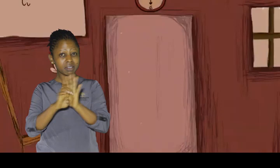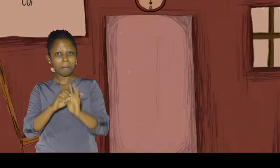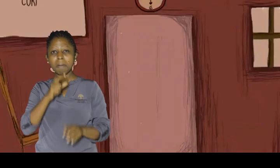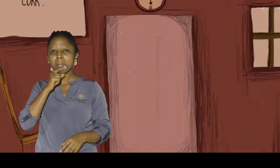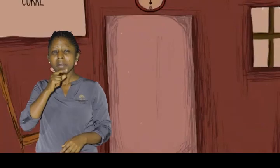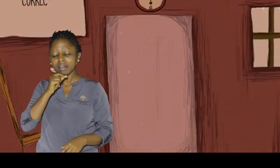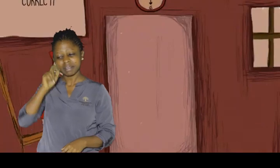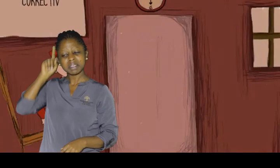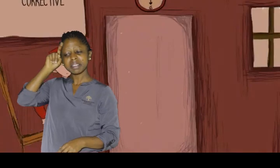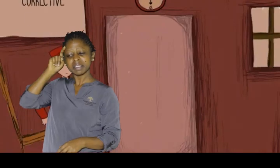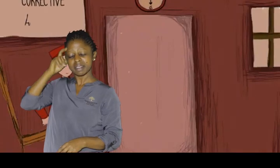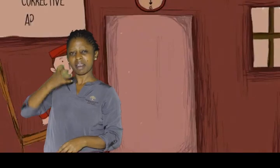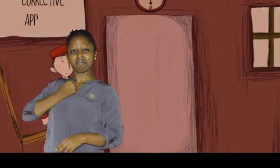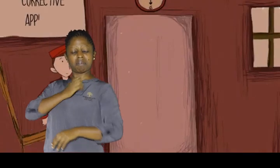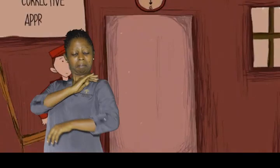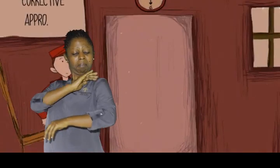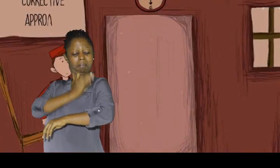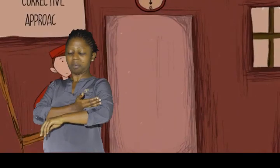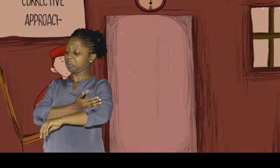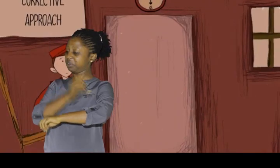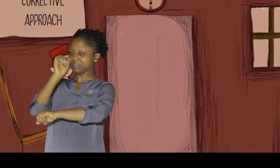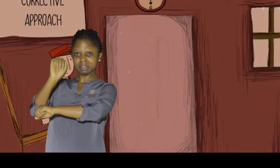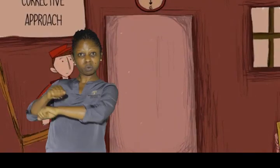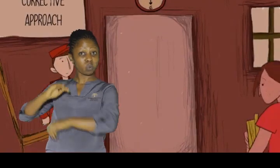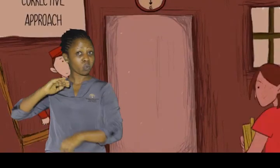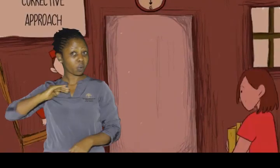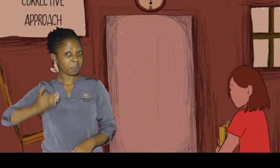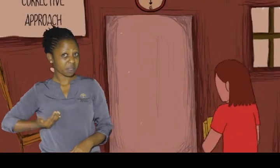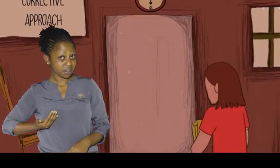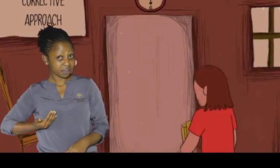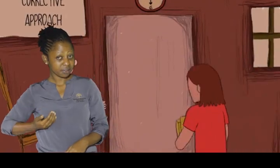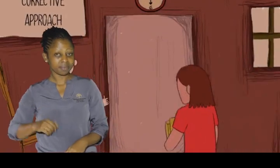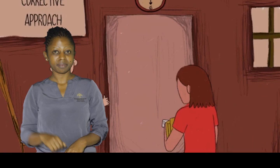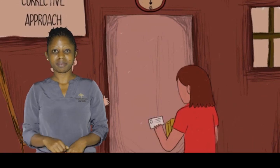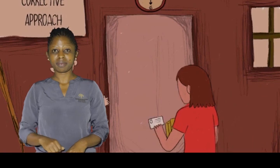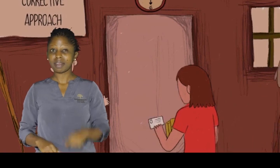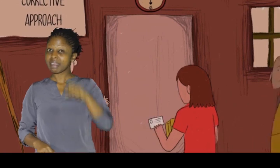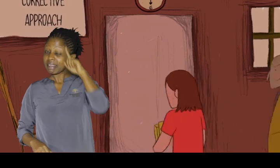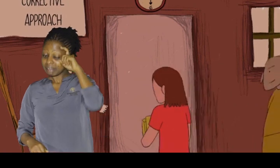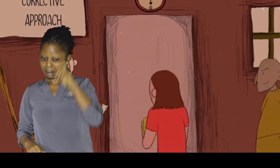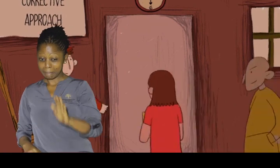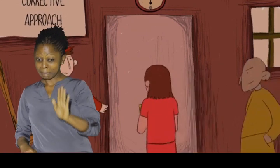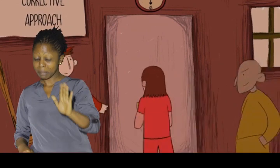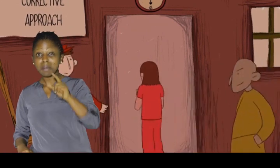and women. But difference is not the same as inequality.